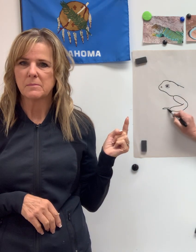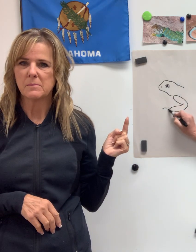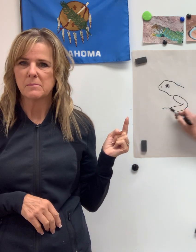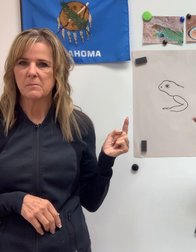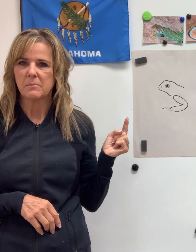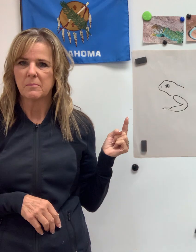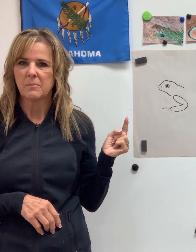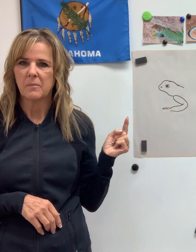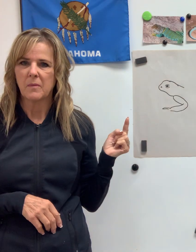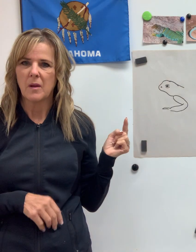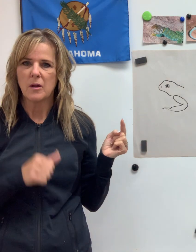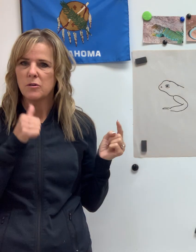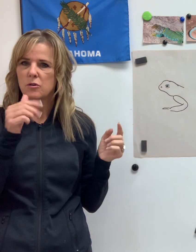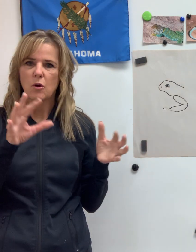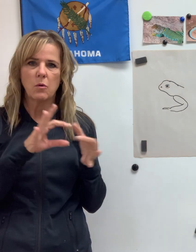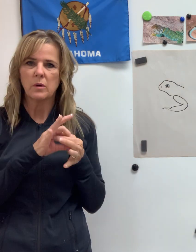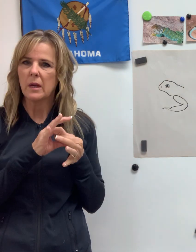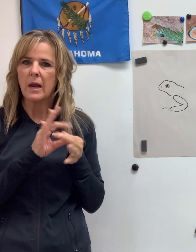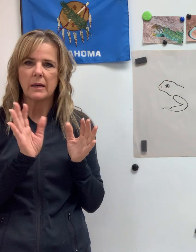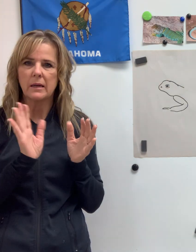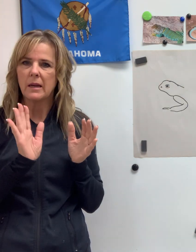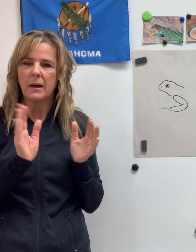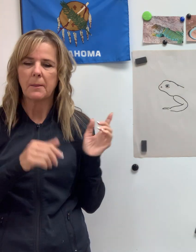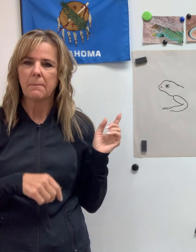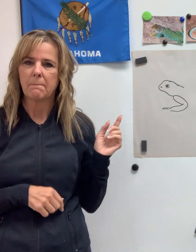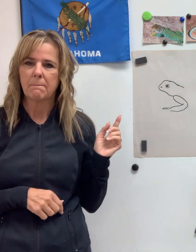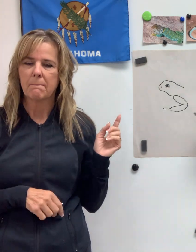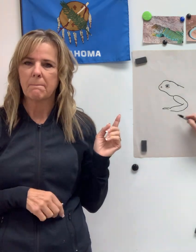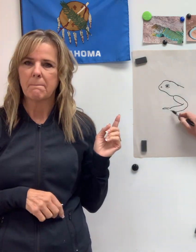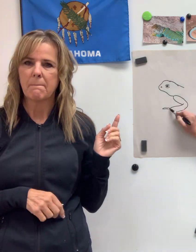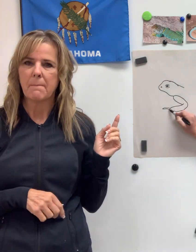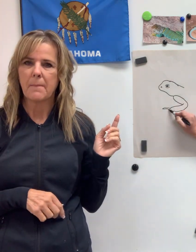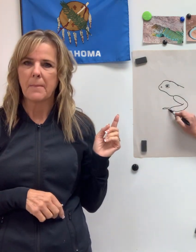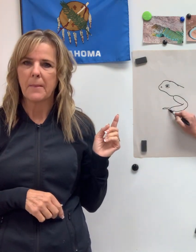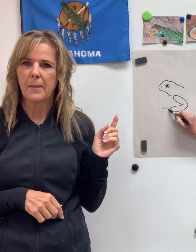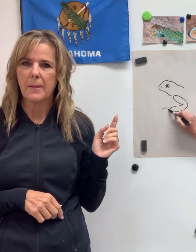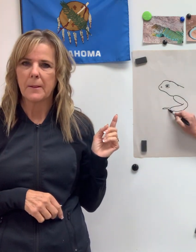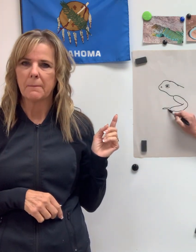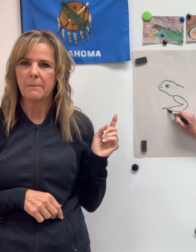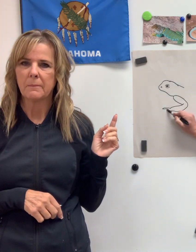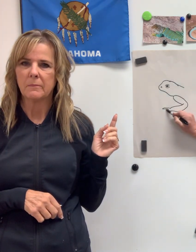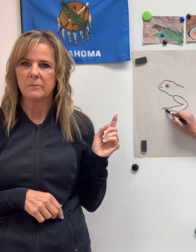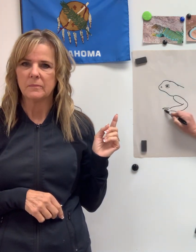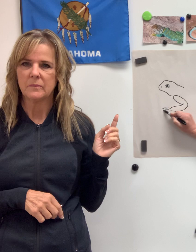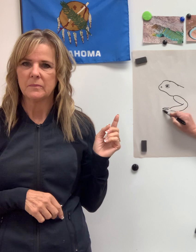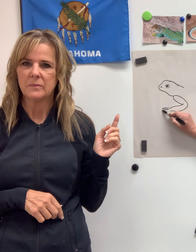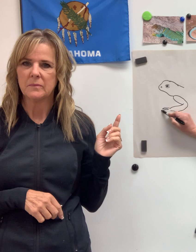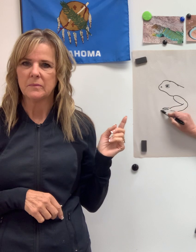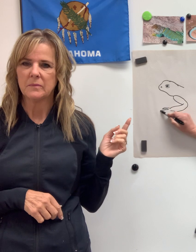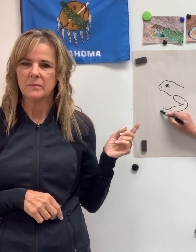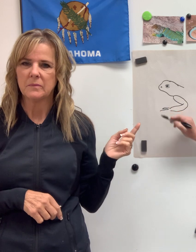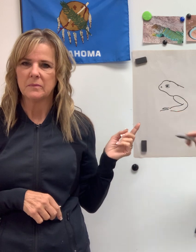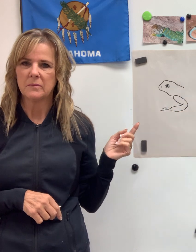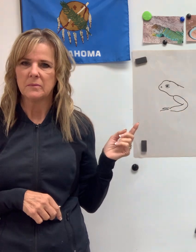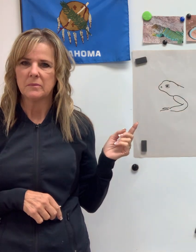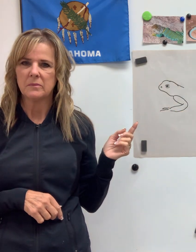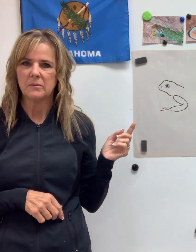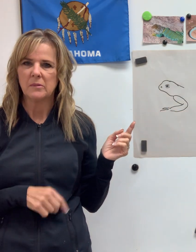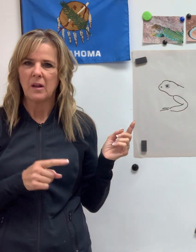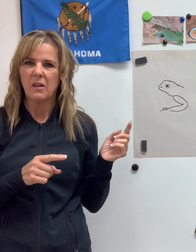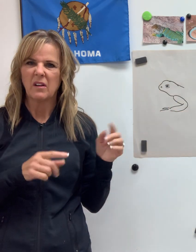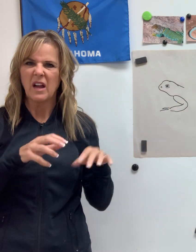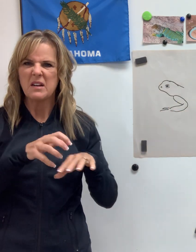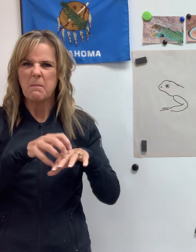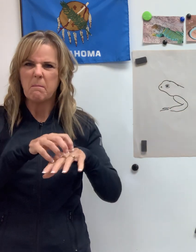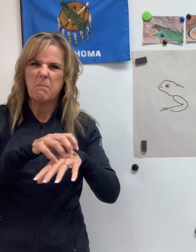skinny back. Don't touch. I'm not gonna touch anything. Then I'm gonna make another toe forward. And look guys, they're kind of